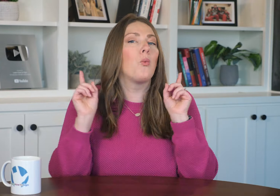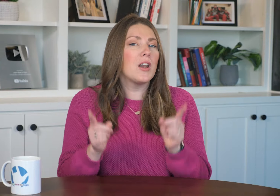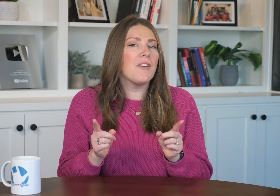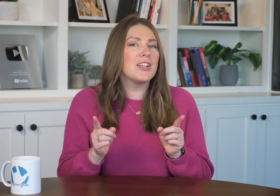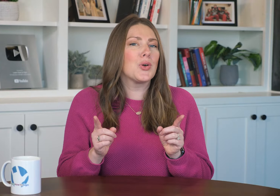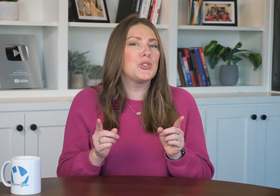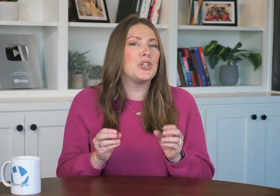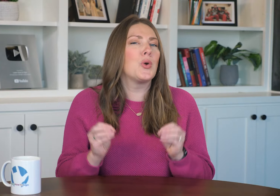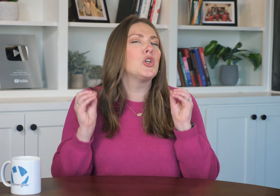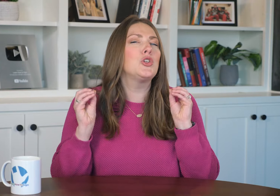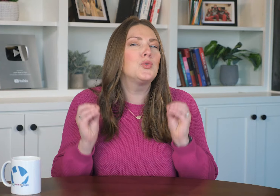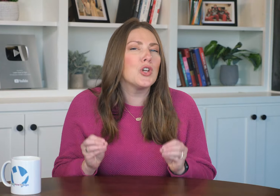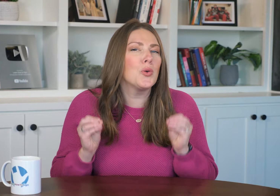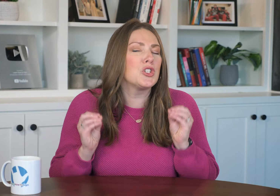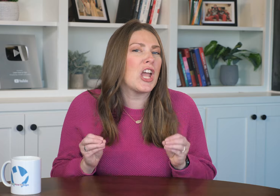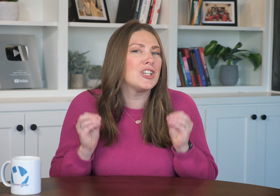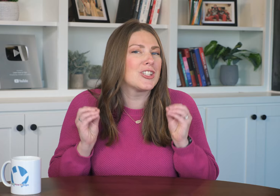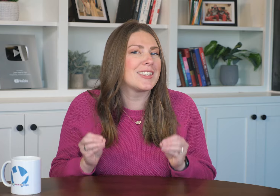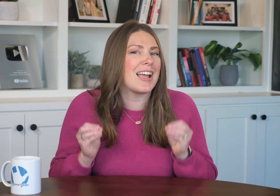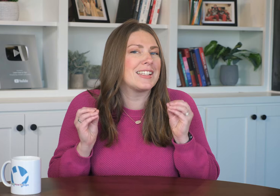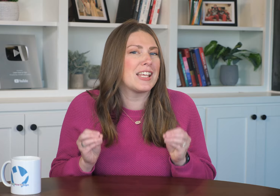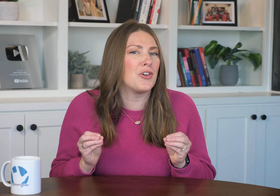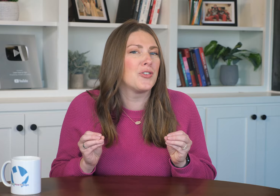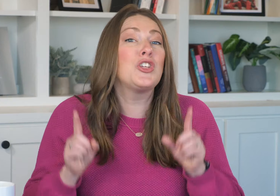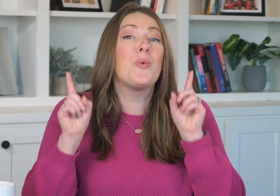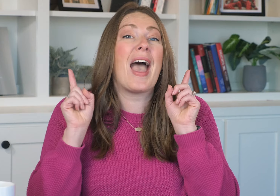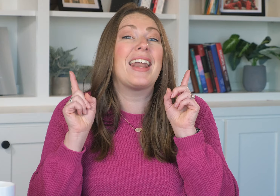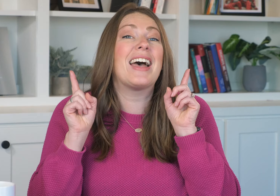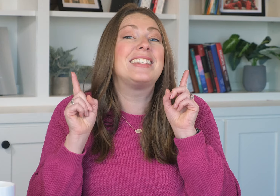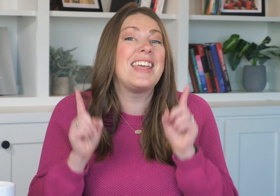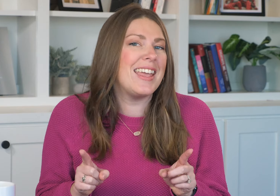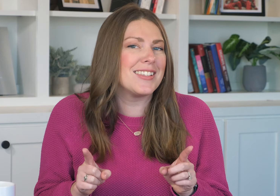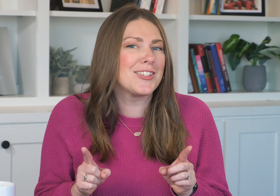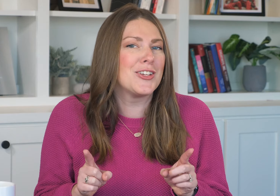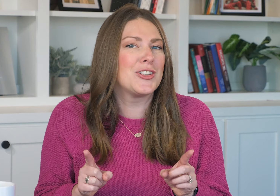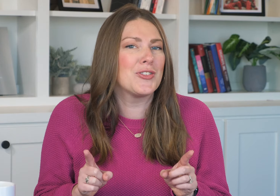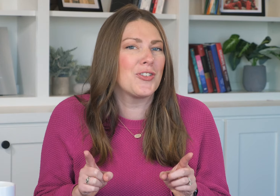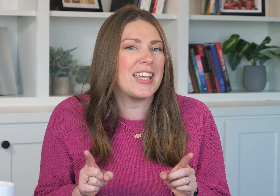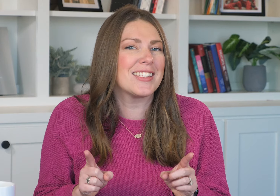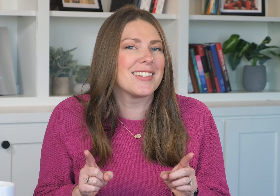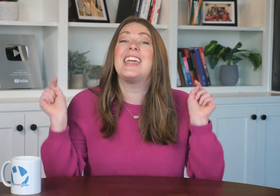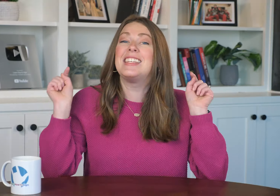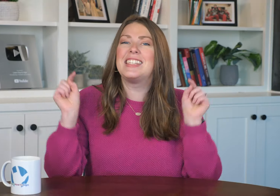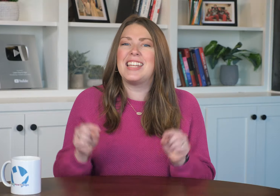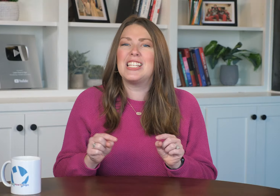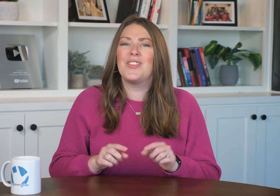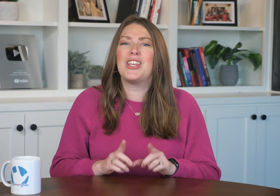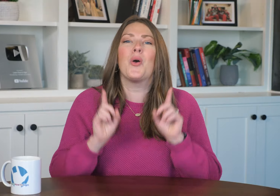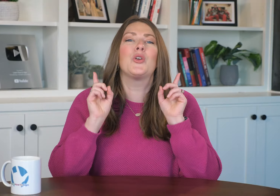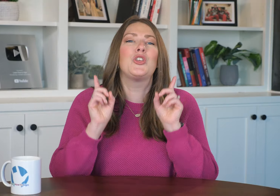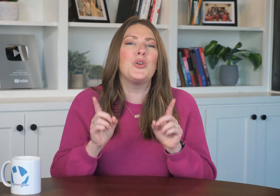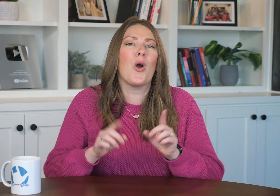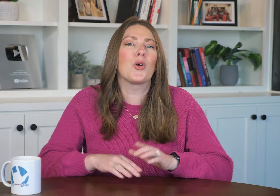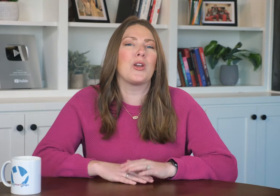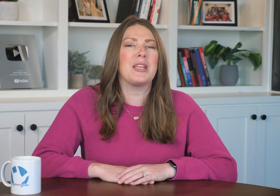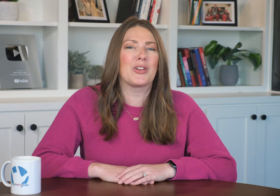if I told you you don't change the sign itself, you add a tense to the phrase? In today's video, you are going to be